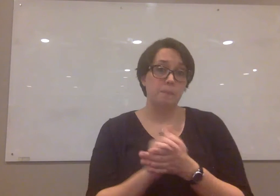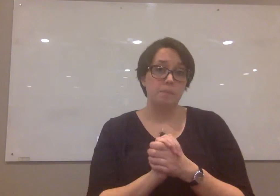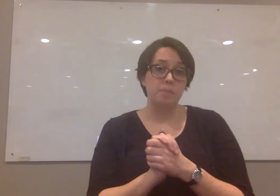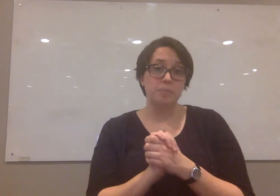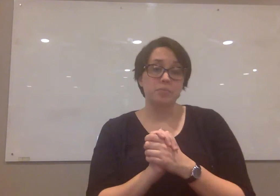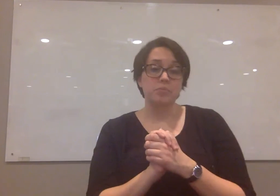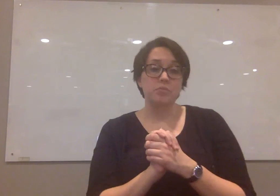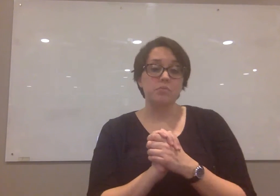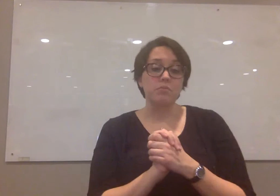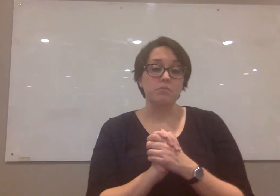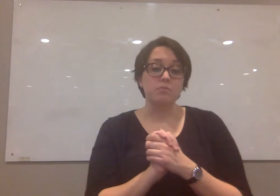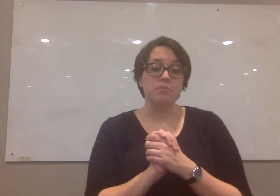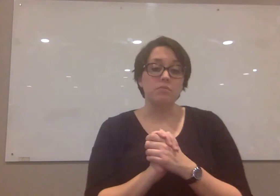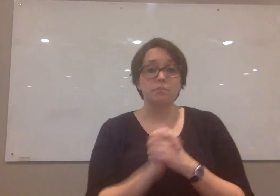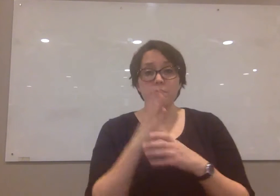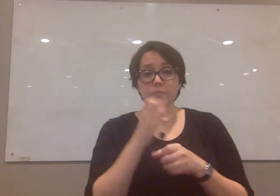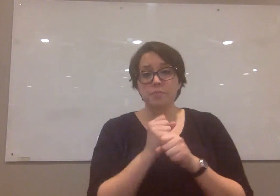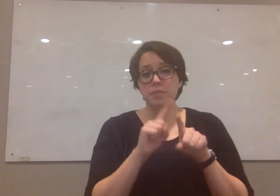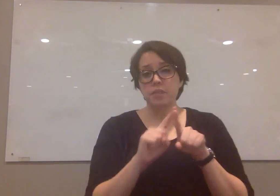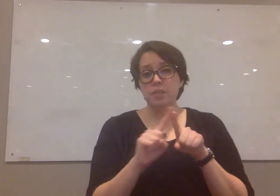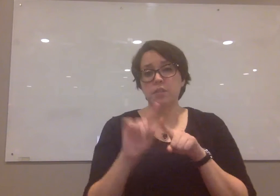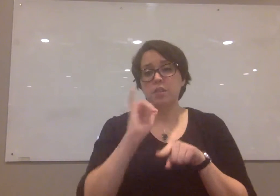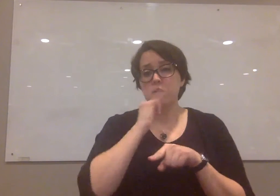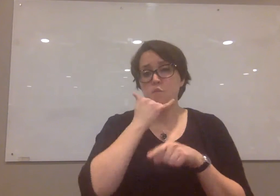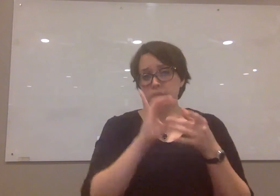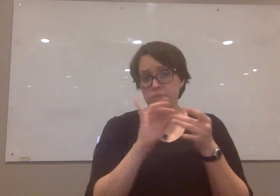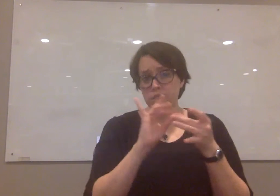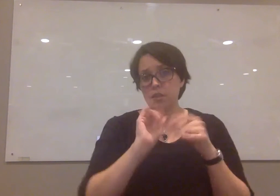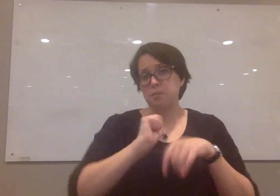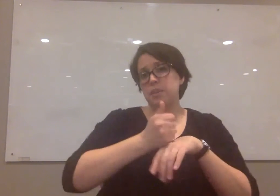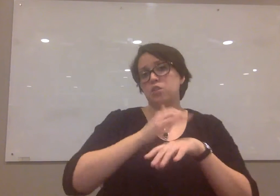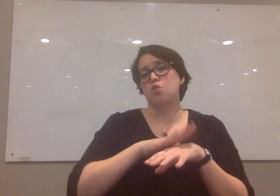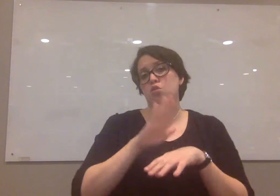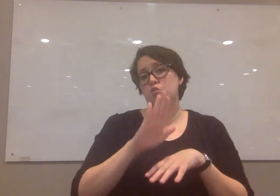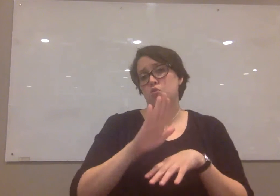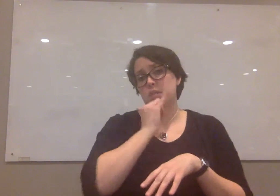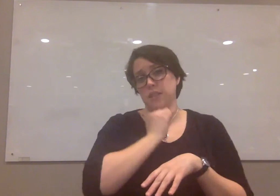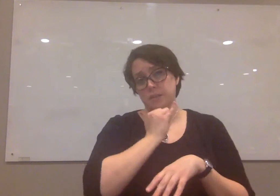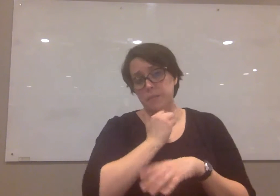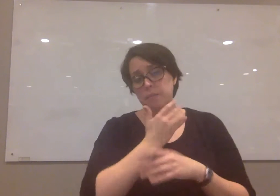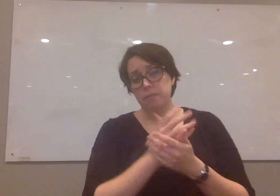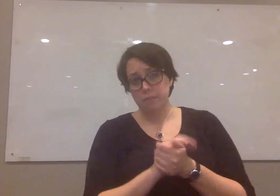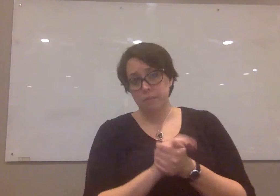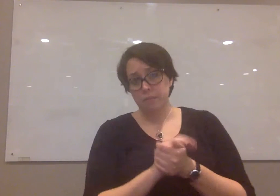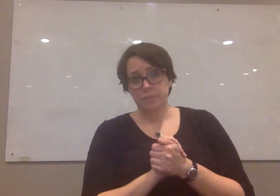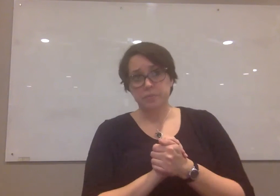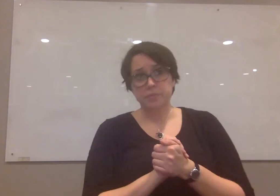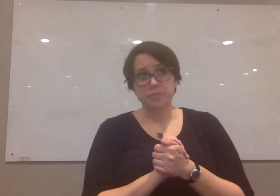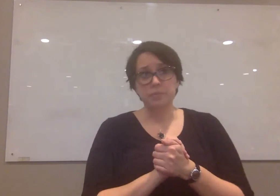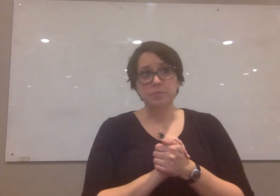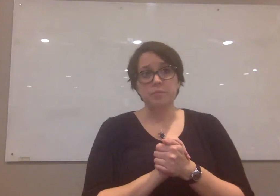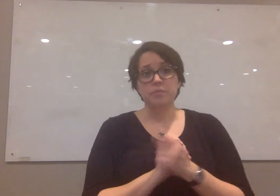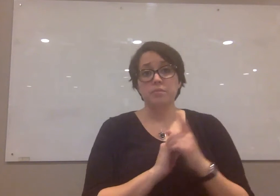So you'll get different error messages back based on how you screwed up. Okay. So it does basically debugging for you.